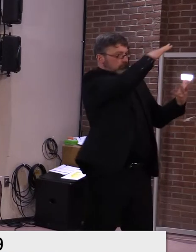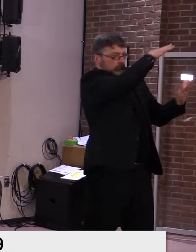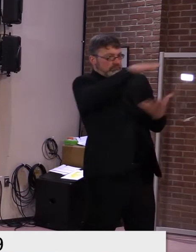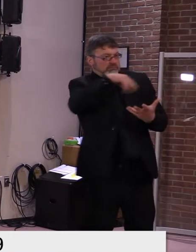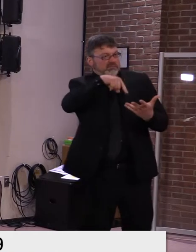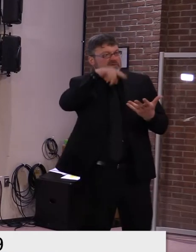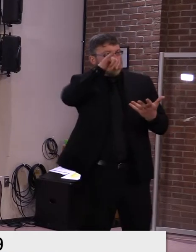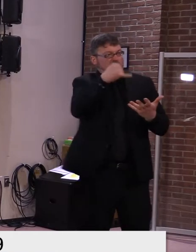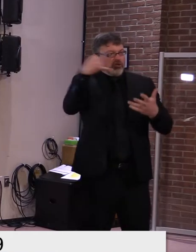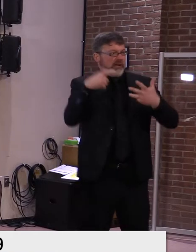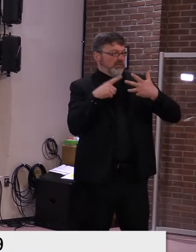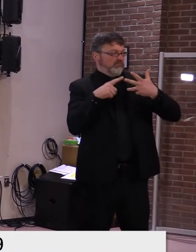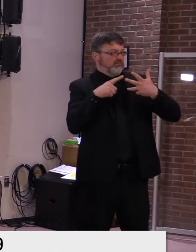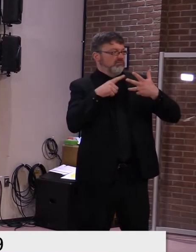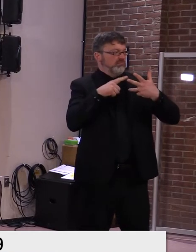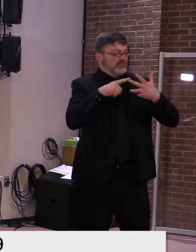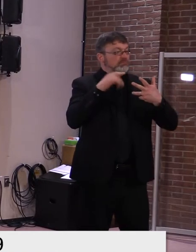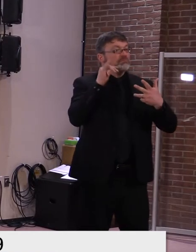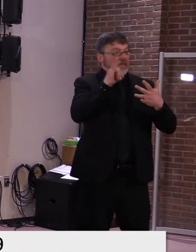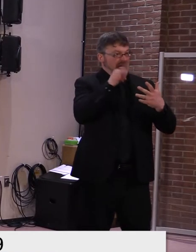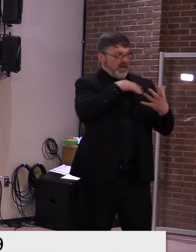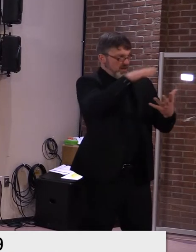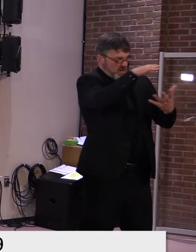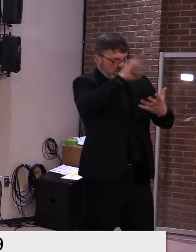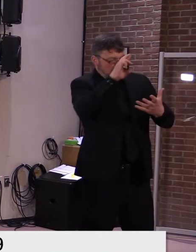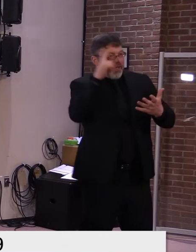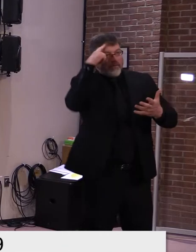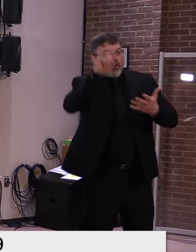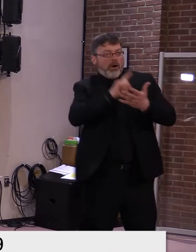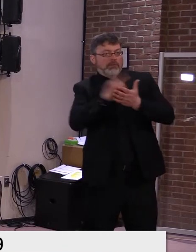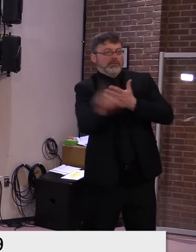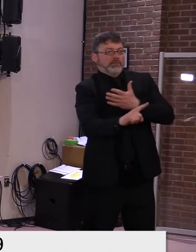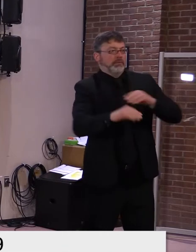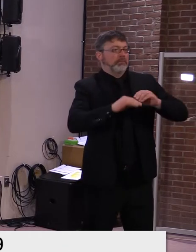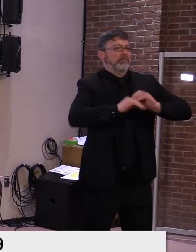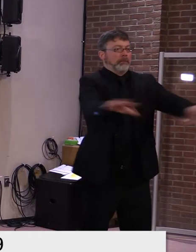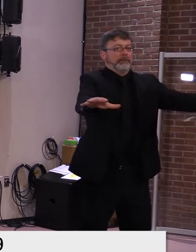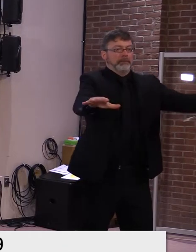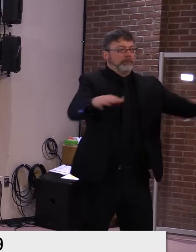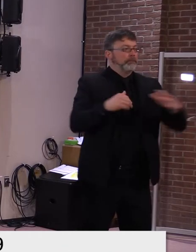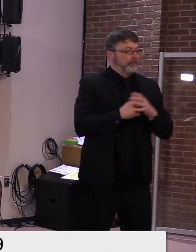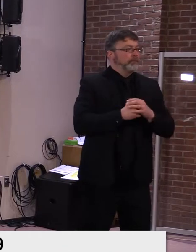next week. Starting today, we are opening educator clinics to